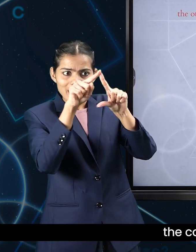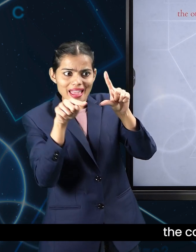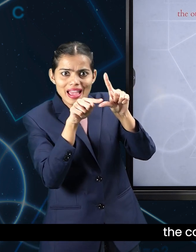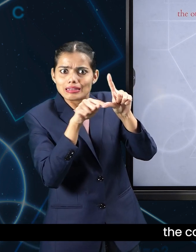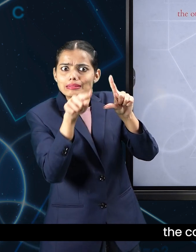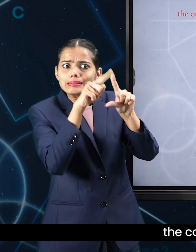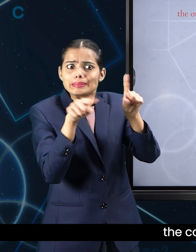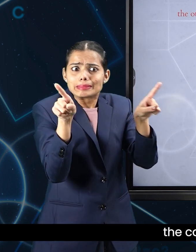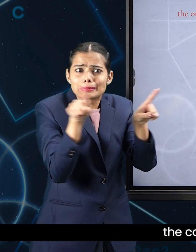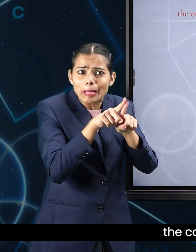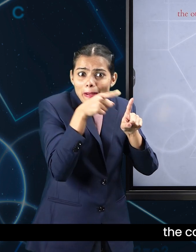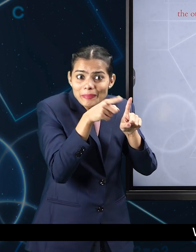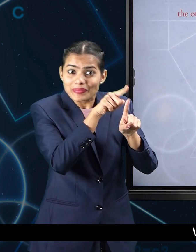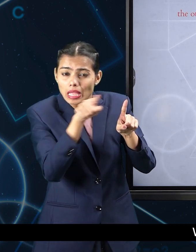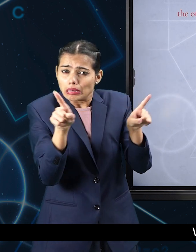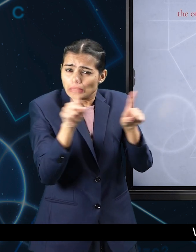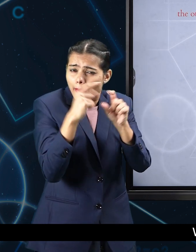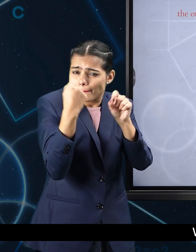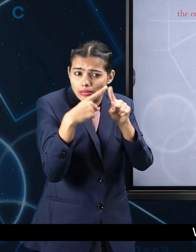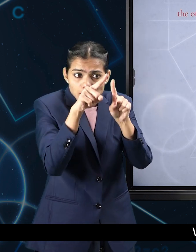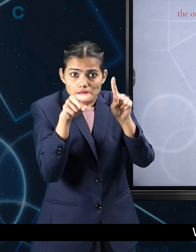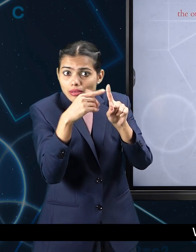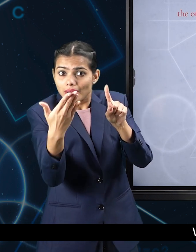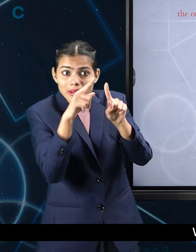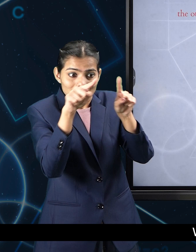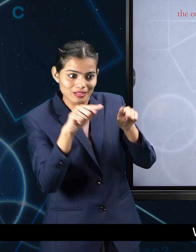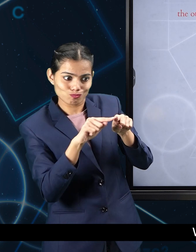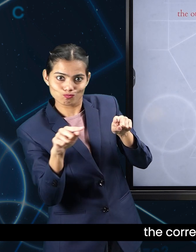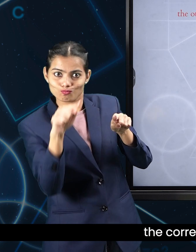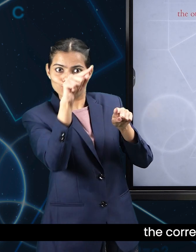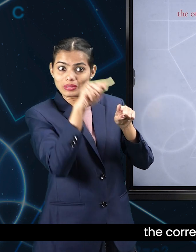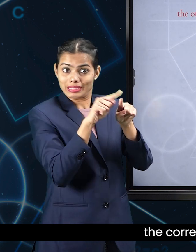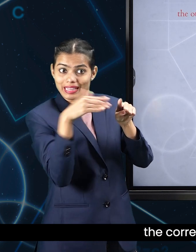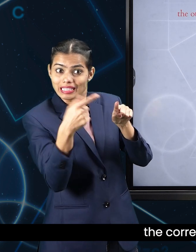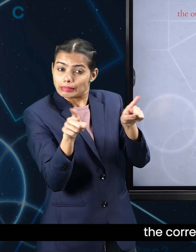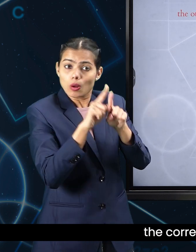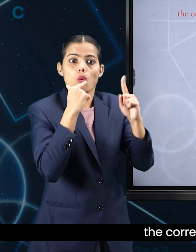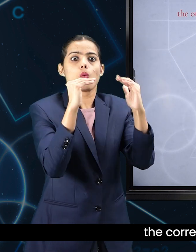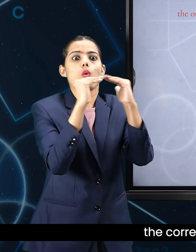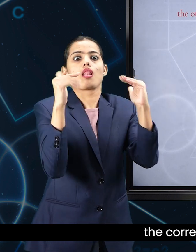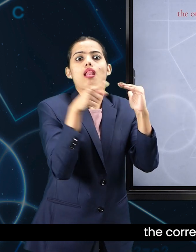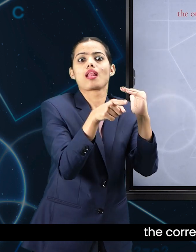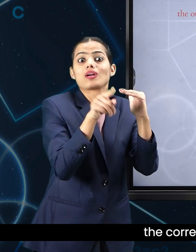sides are equal. While in similar triangles, the corresponding sides are proportional.